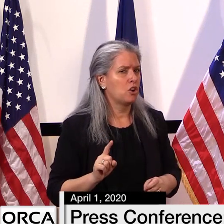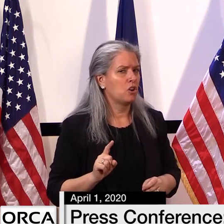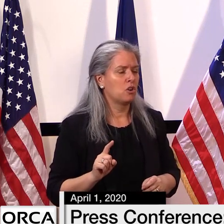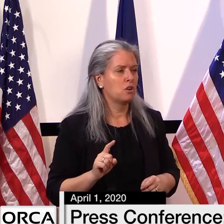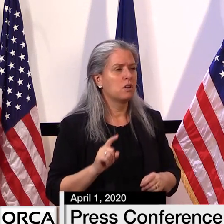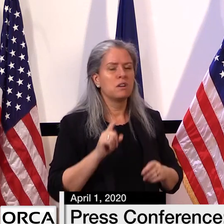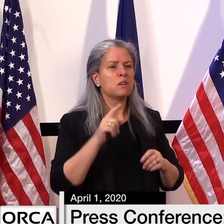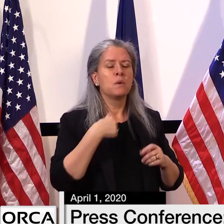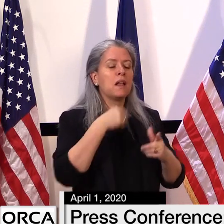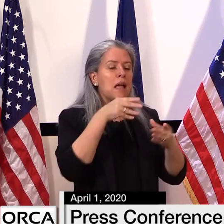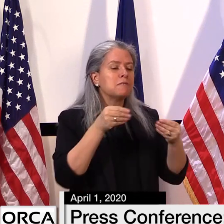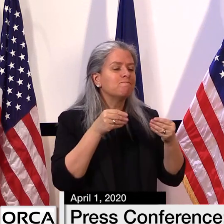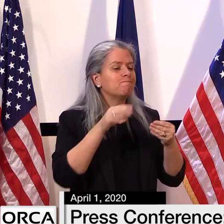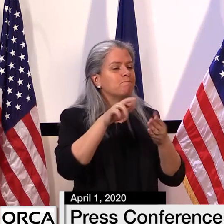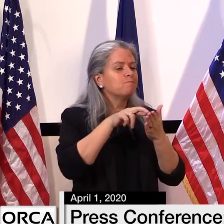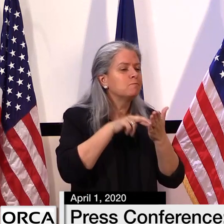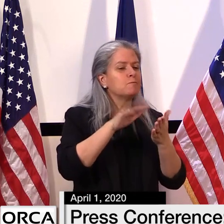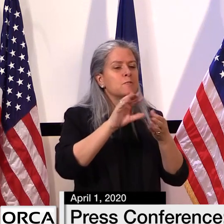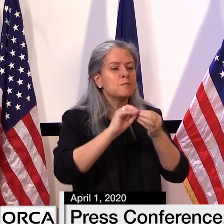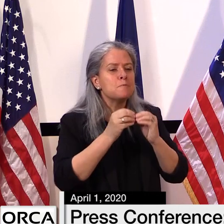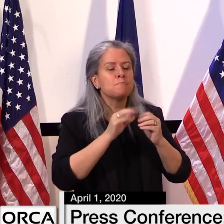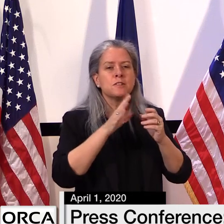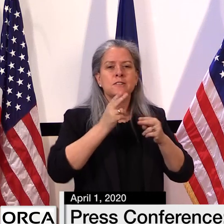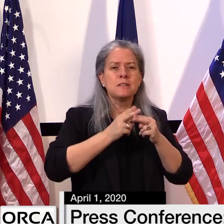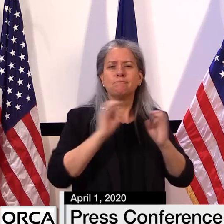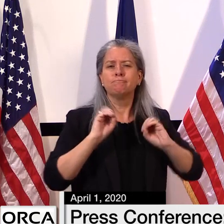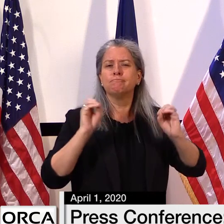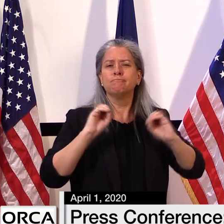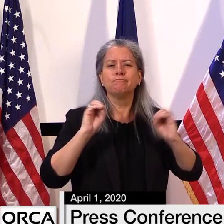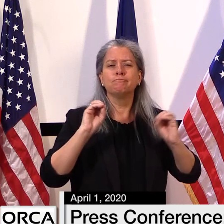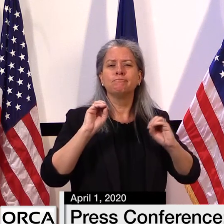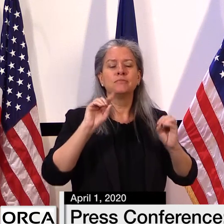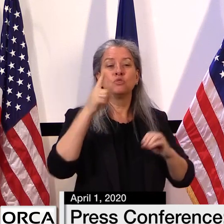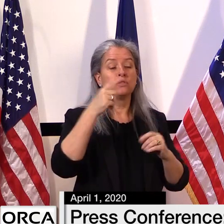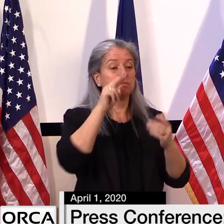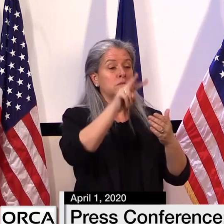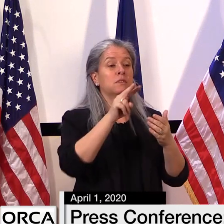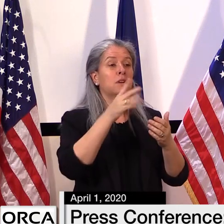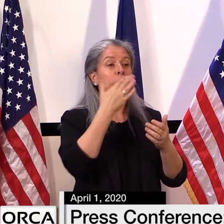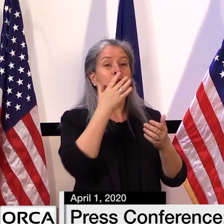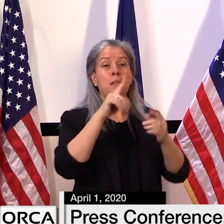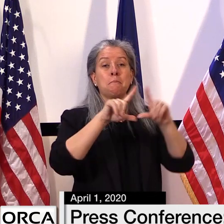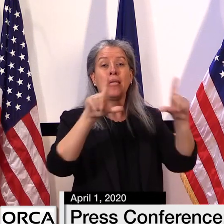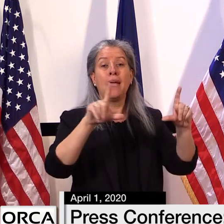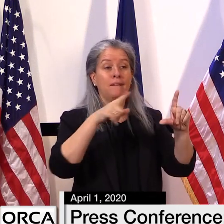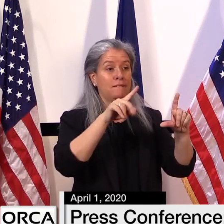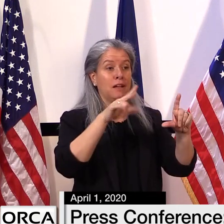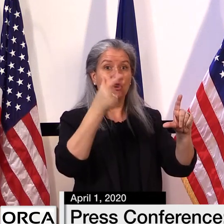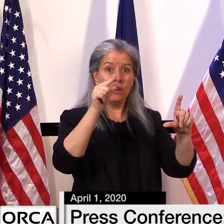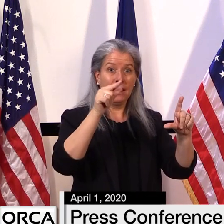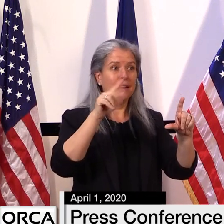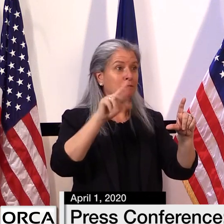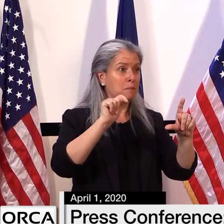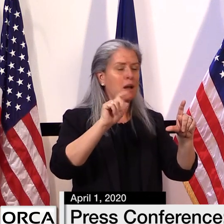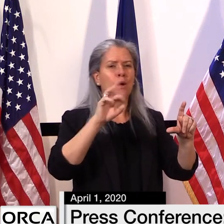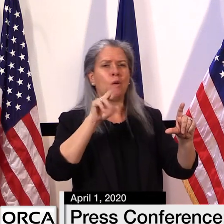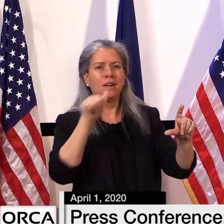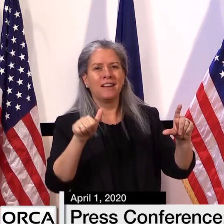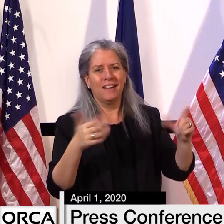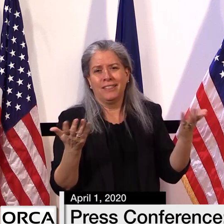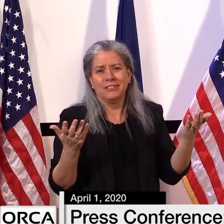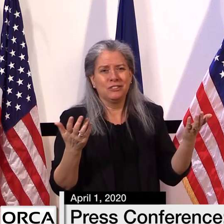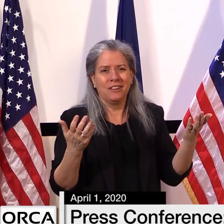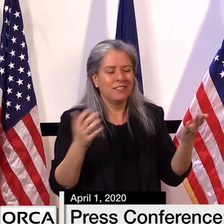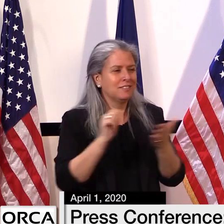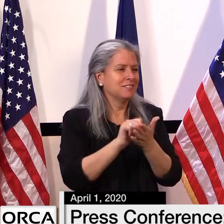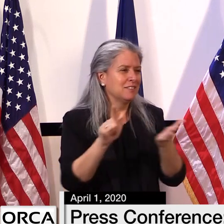taking registration numbers or anything like that, just looking for colors of plates to determine who's coming in.